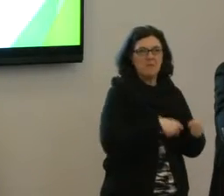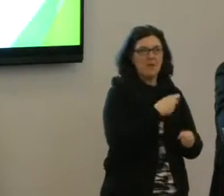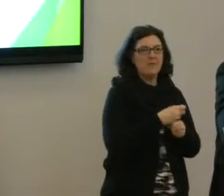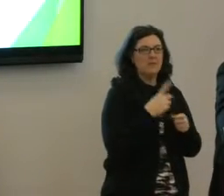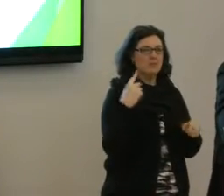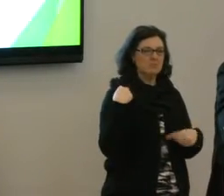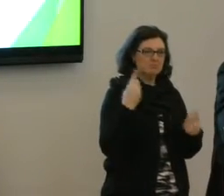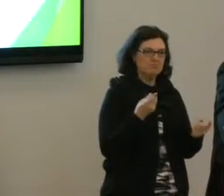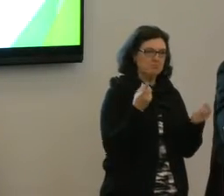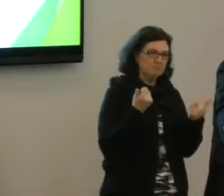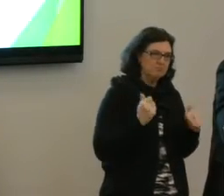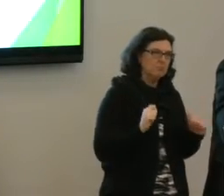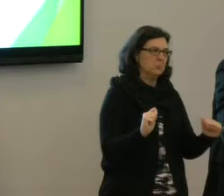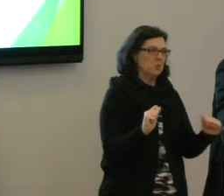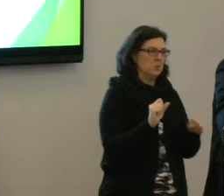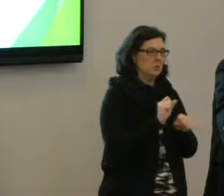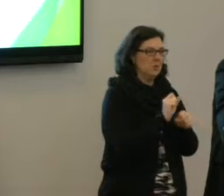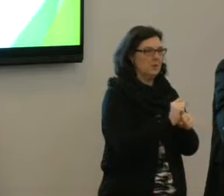get